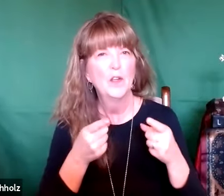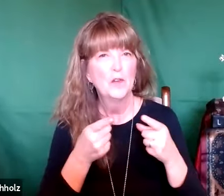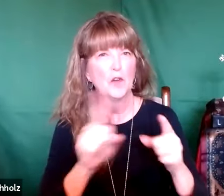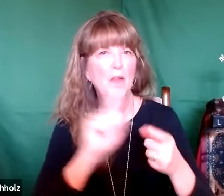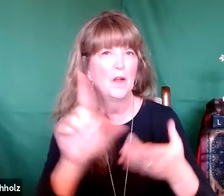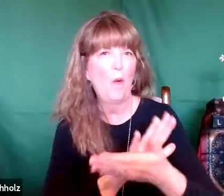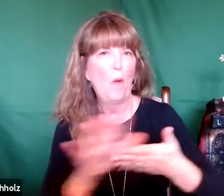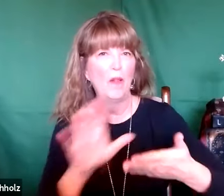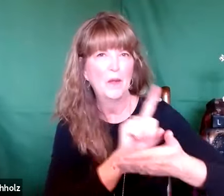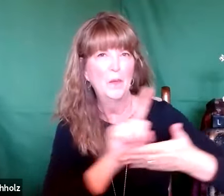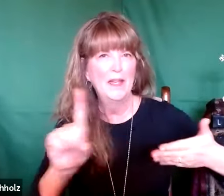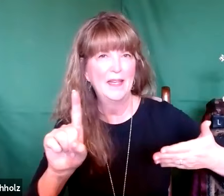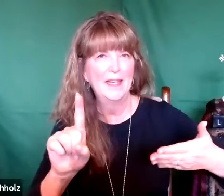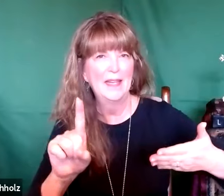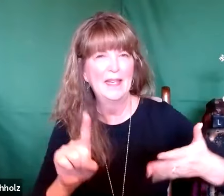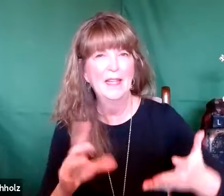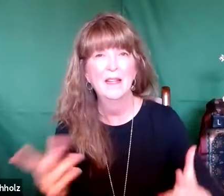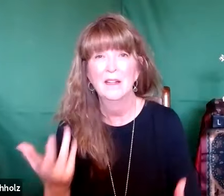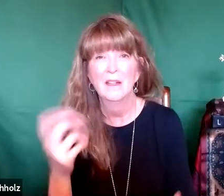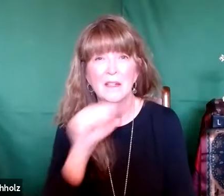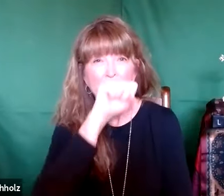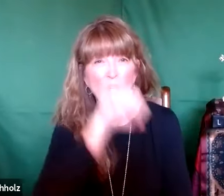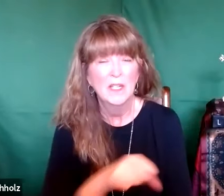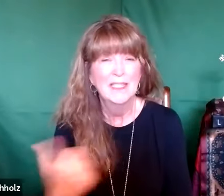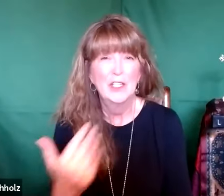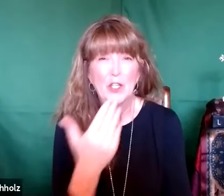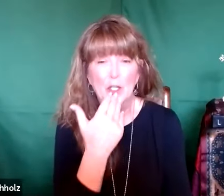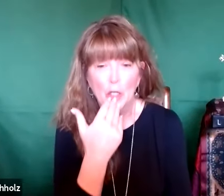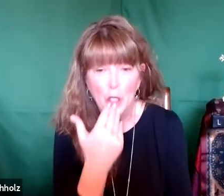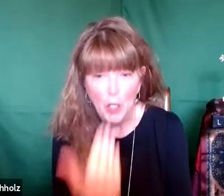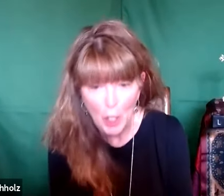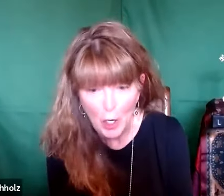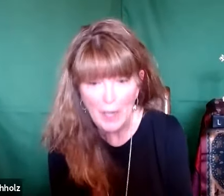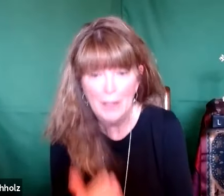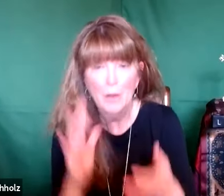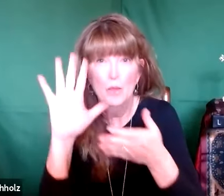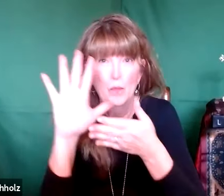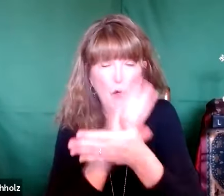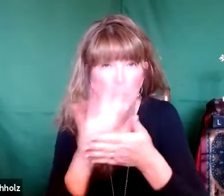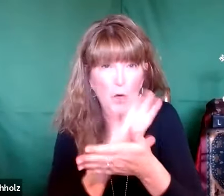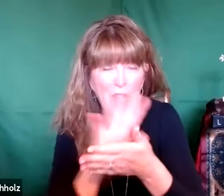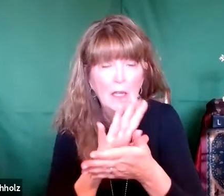I watch it pretty much every year during Holy Week, and I just love it. It is such a good film.